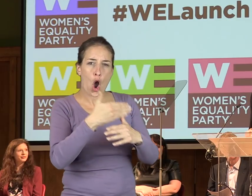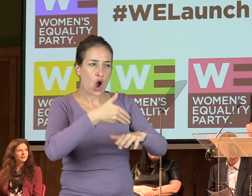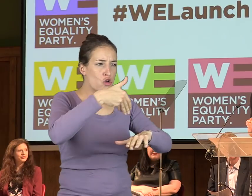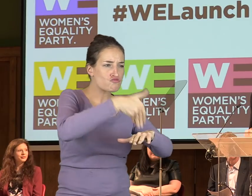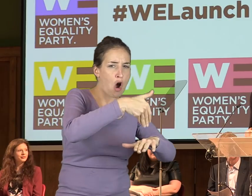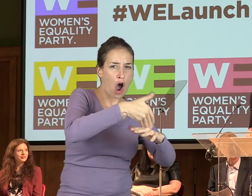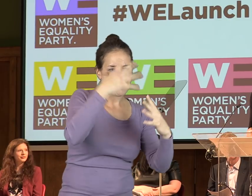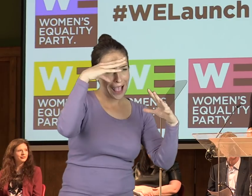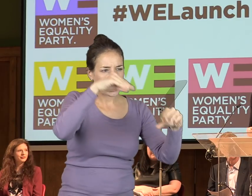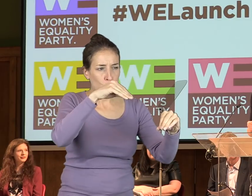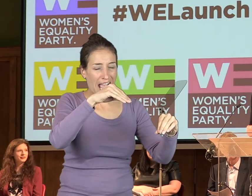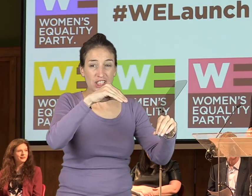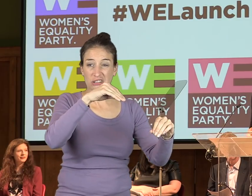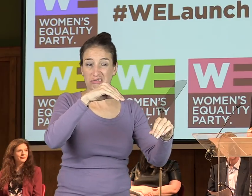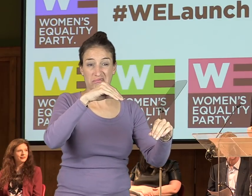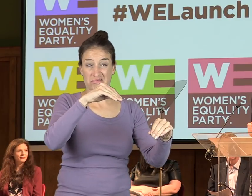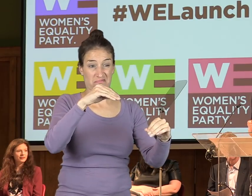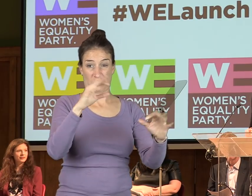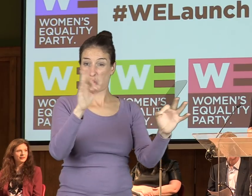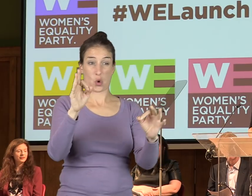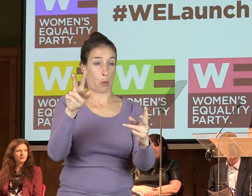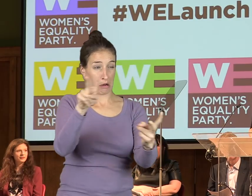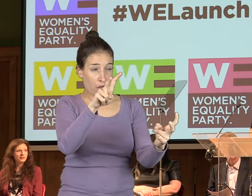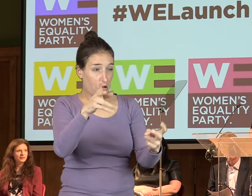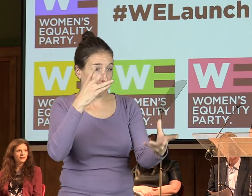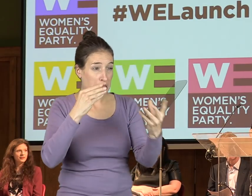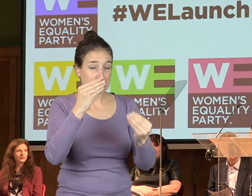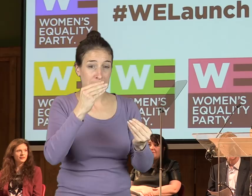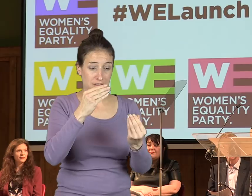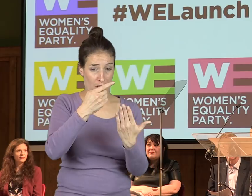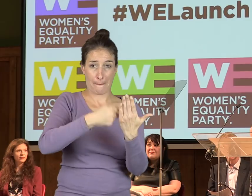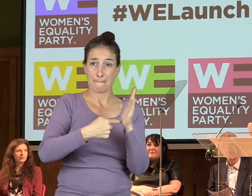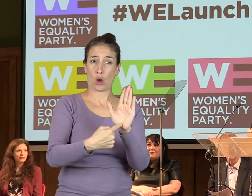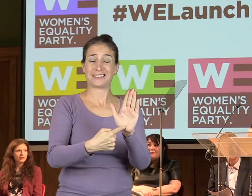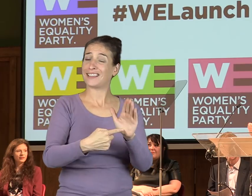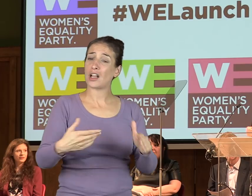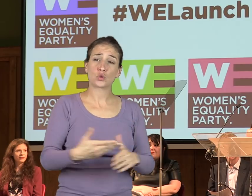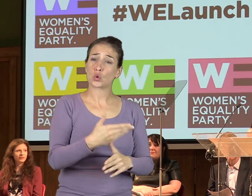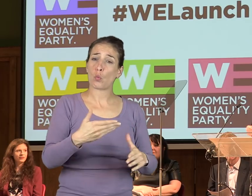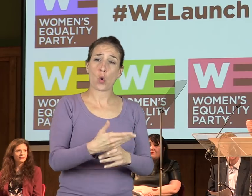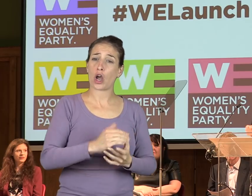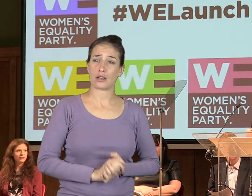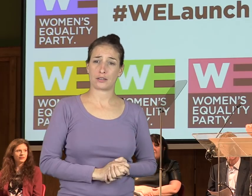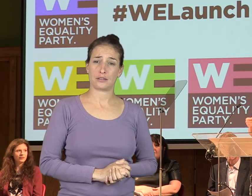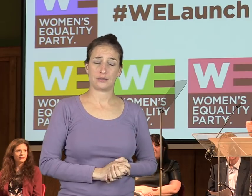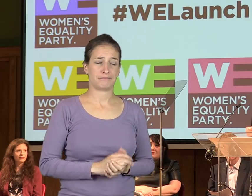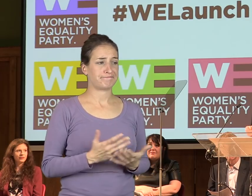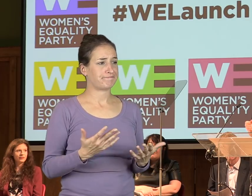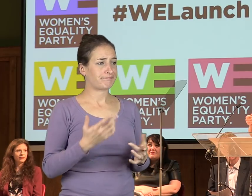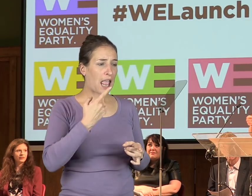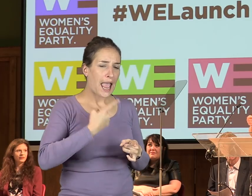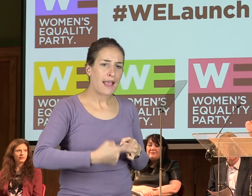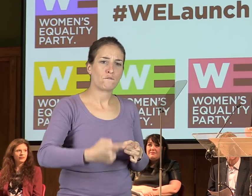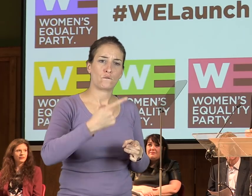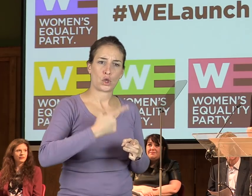heard, and our legislation is often lacking and ineffective. 2 women are killed by a